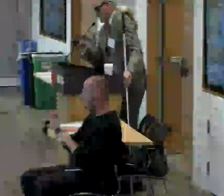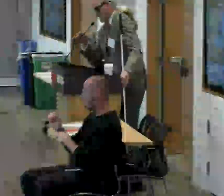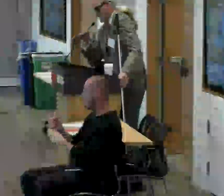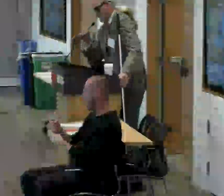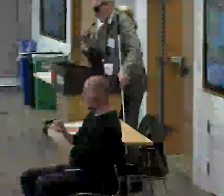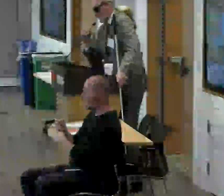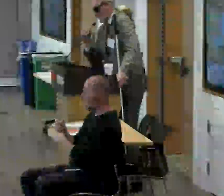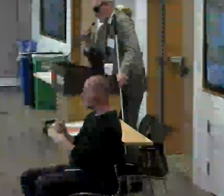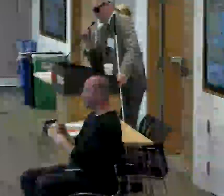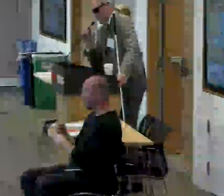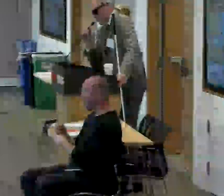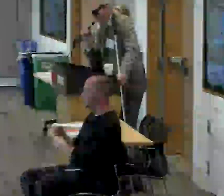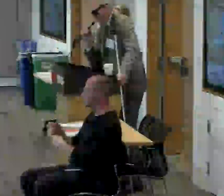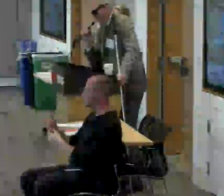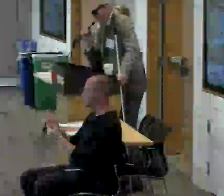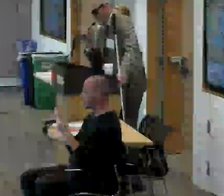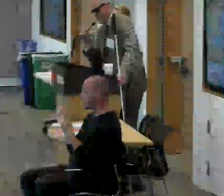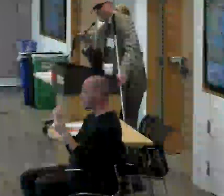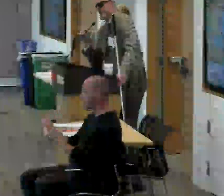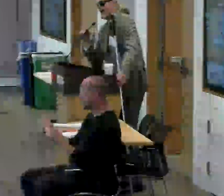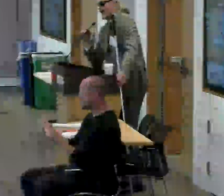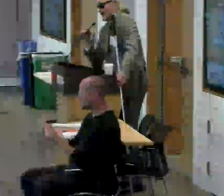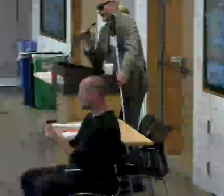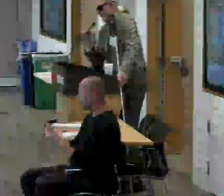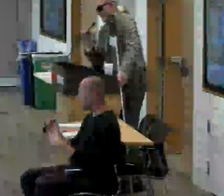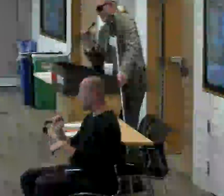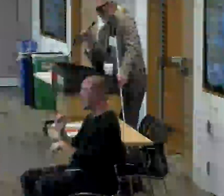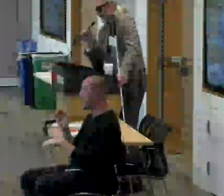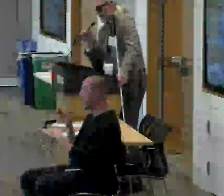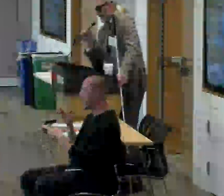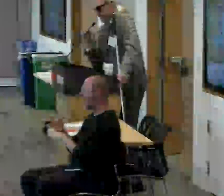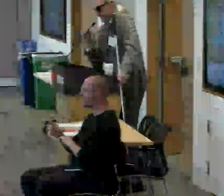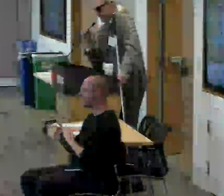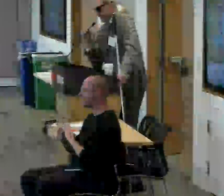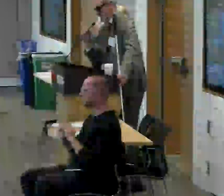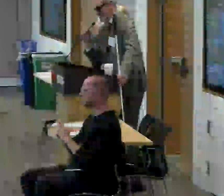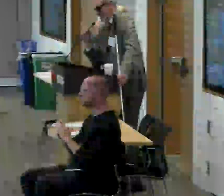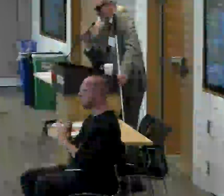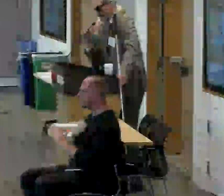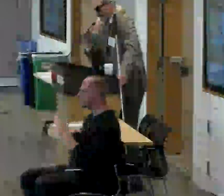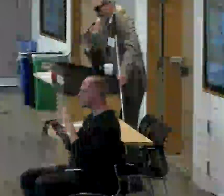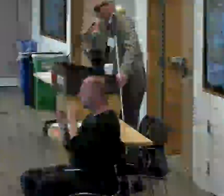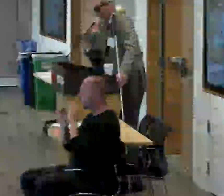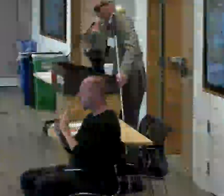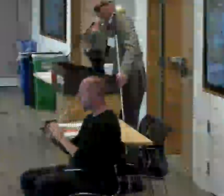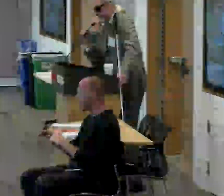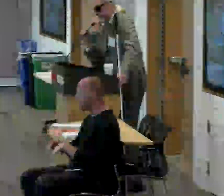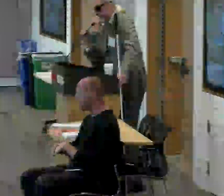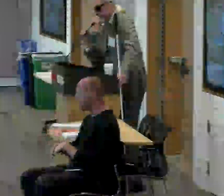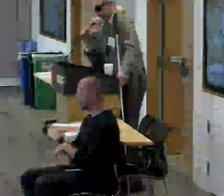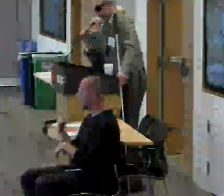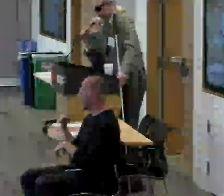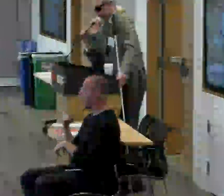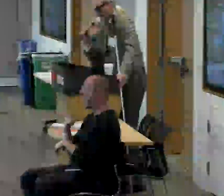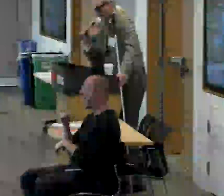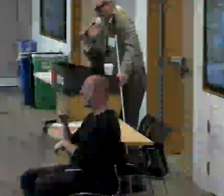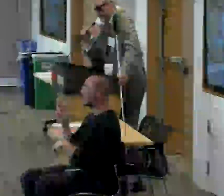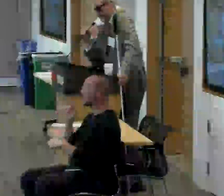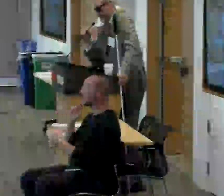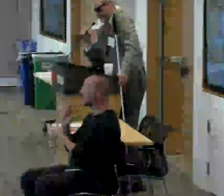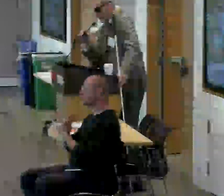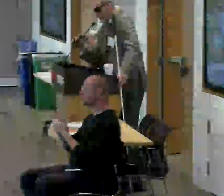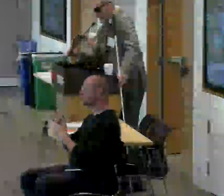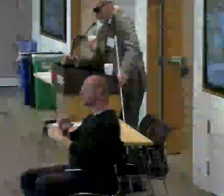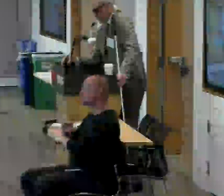you're going to do so after we start, do it quietly. Beyond that, back at the reception desk where you came in, there are